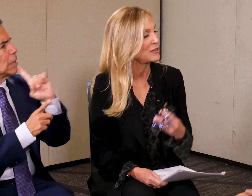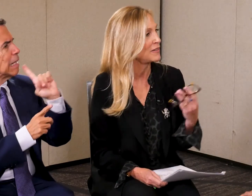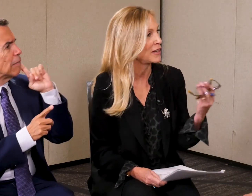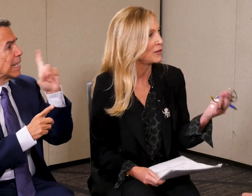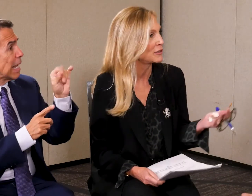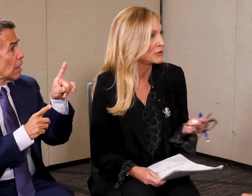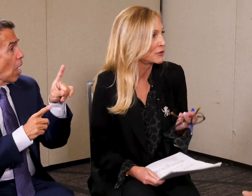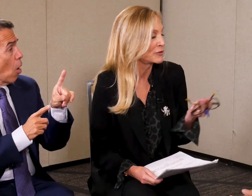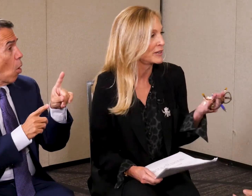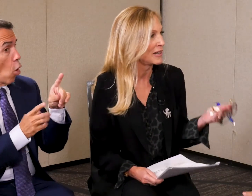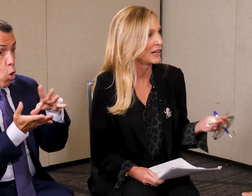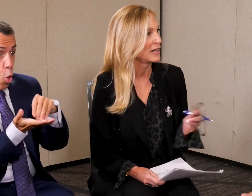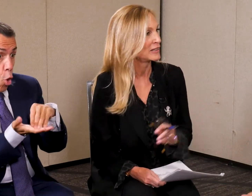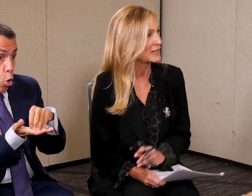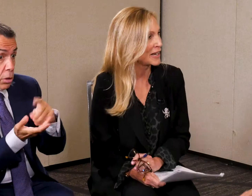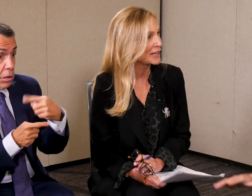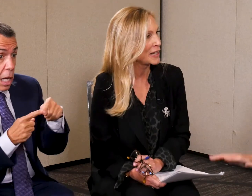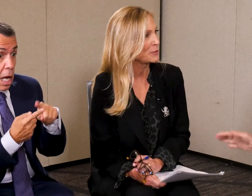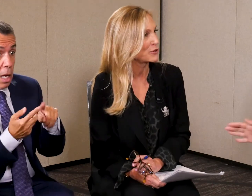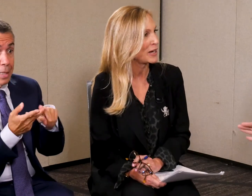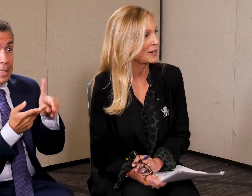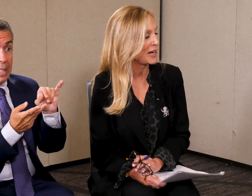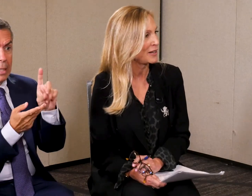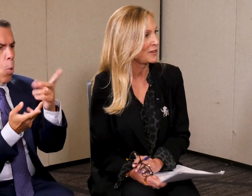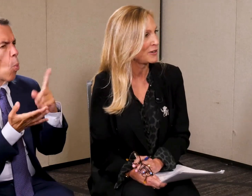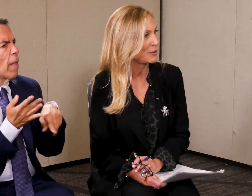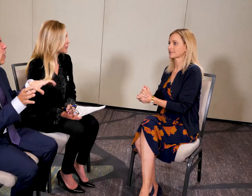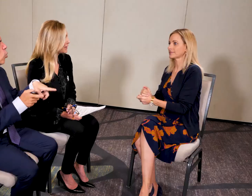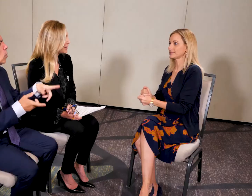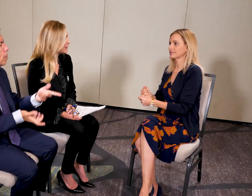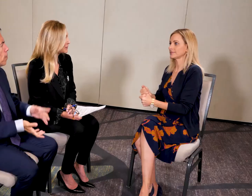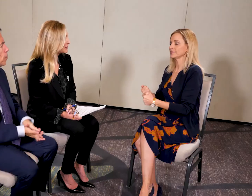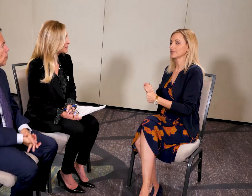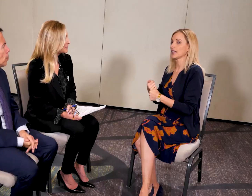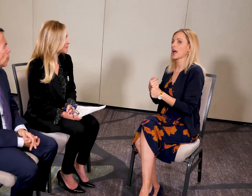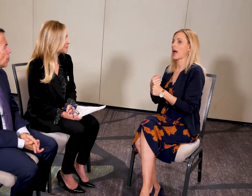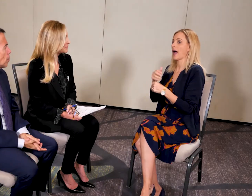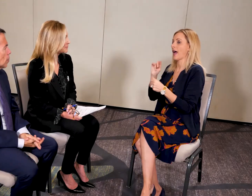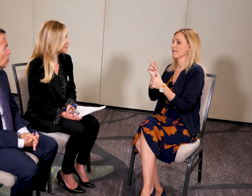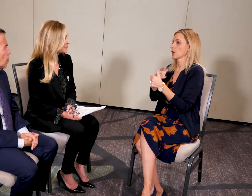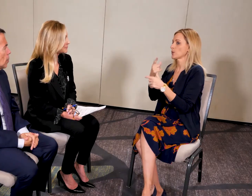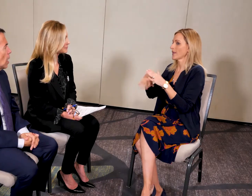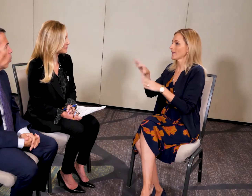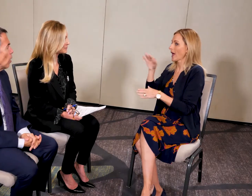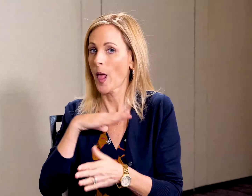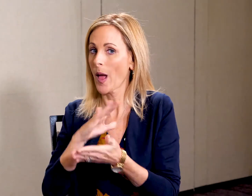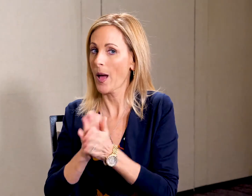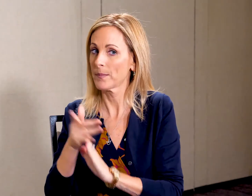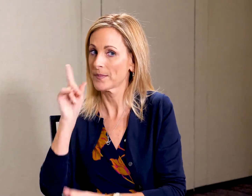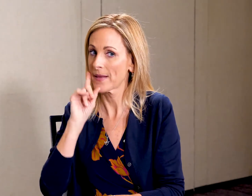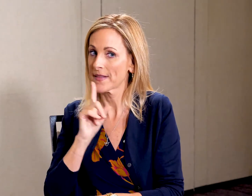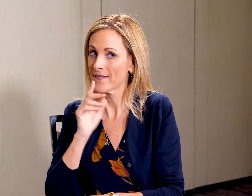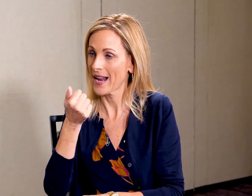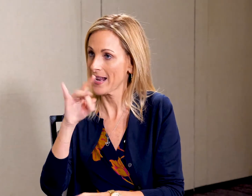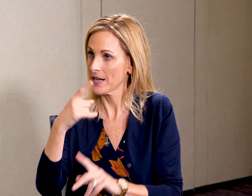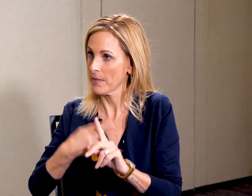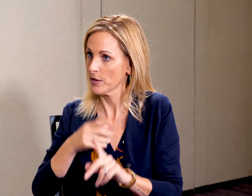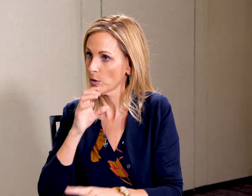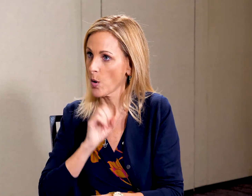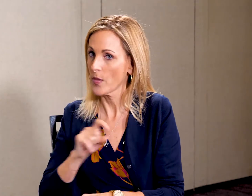they all learn sign language, or how did they work that out? Well, at first when they found out when I became deaf at 18 months,